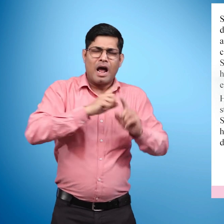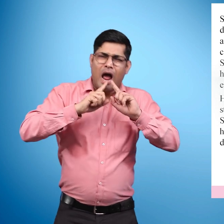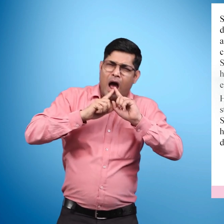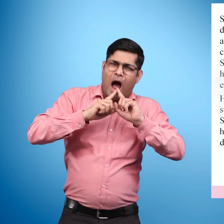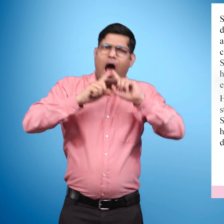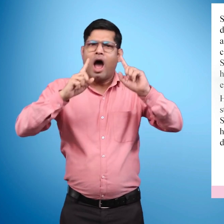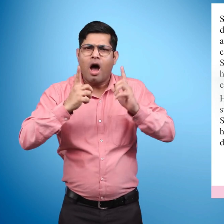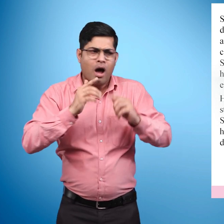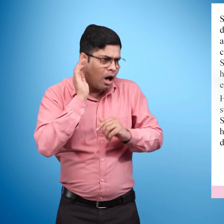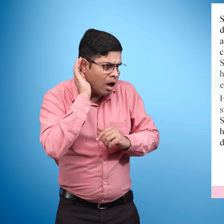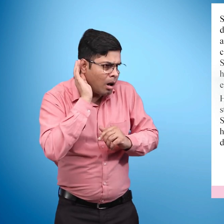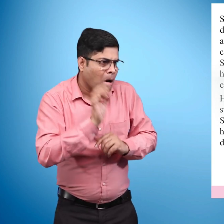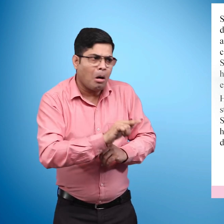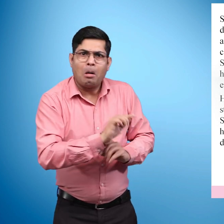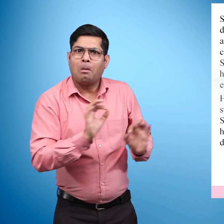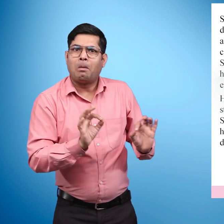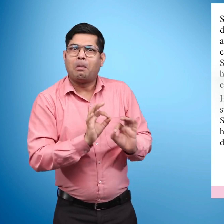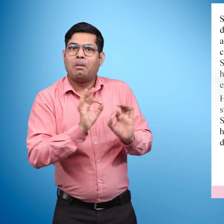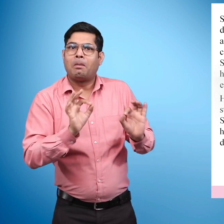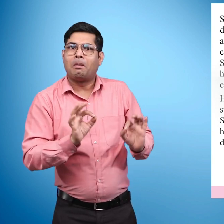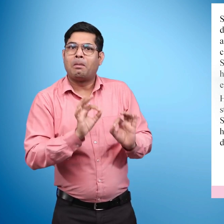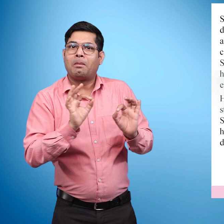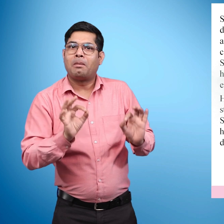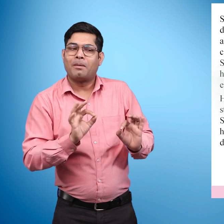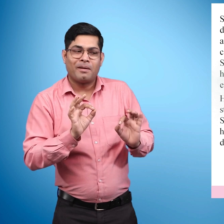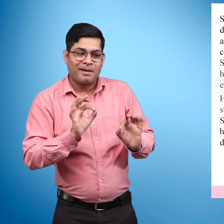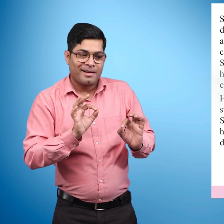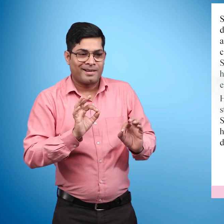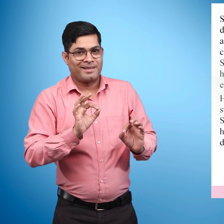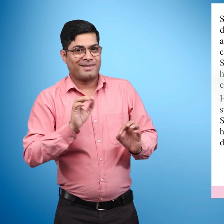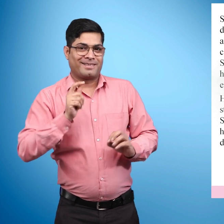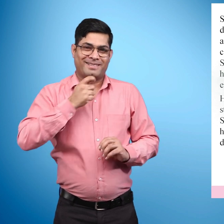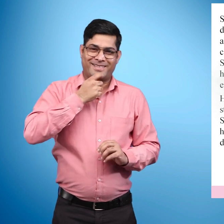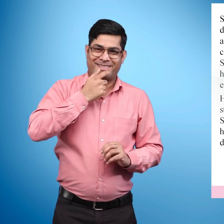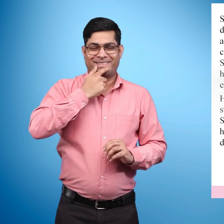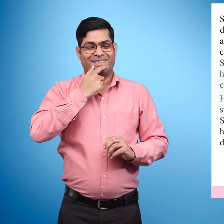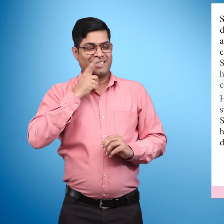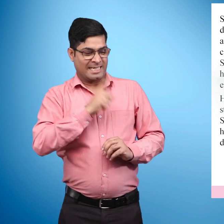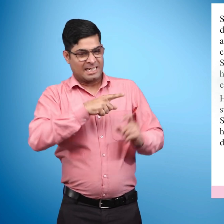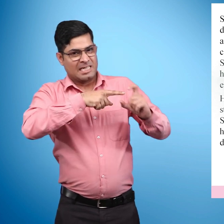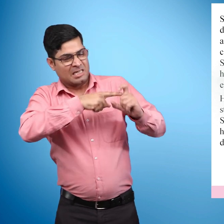Not hearing even a groan, he smiled, pleased that he had killed his